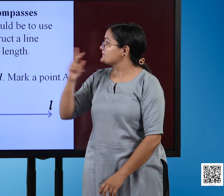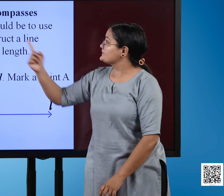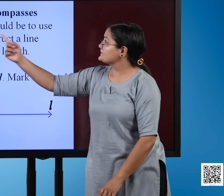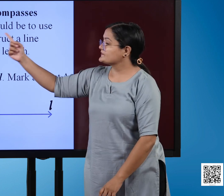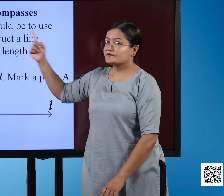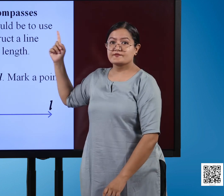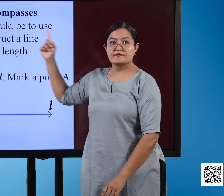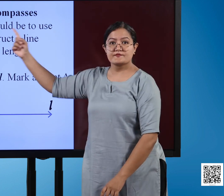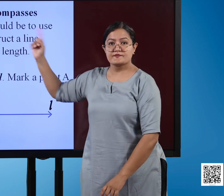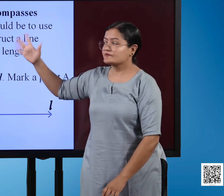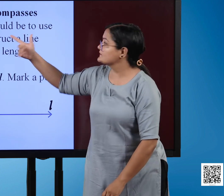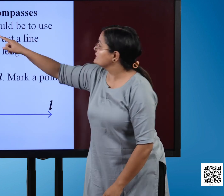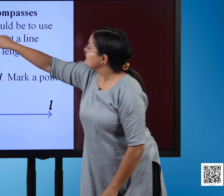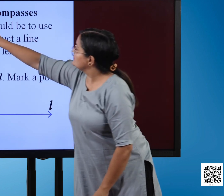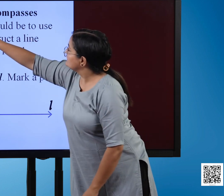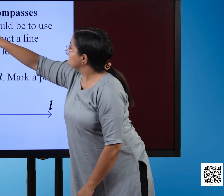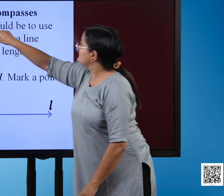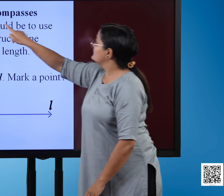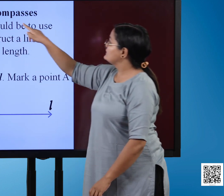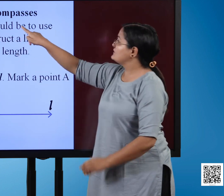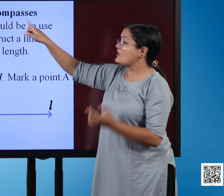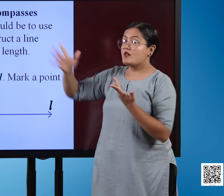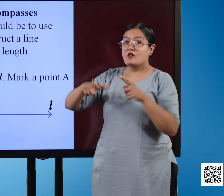Use of ruler and compasses.